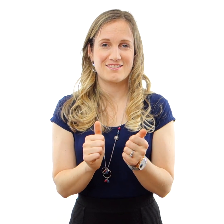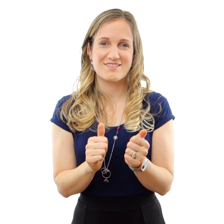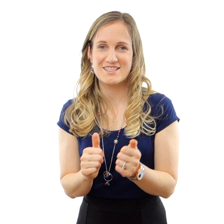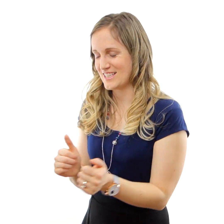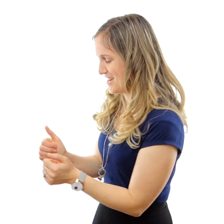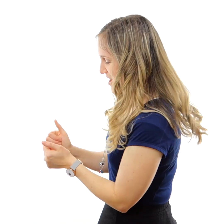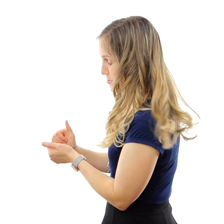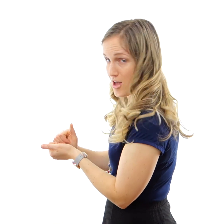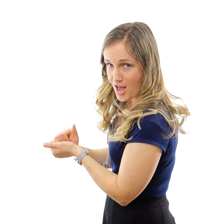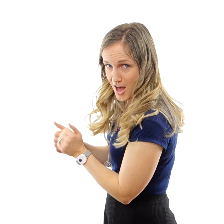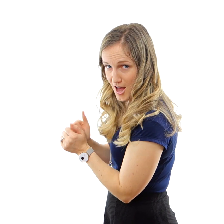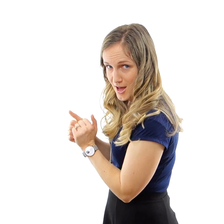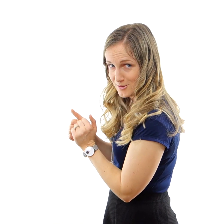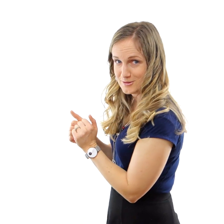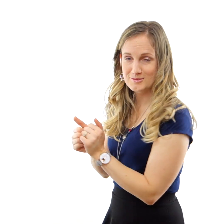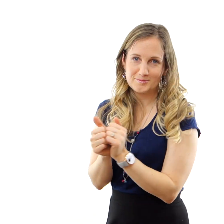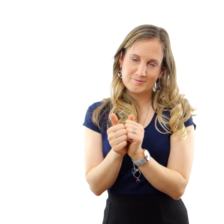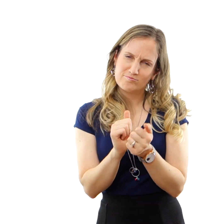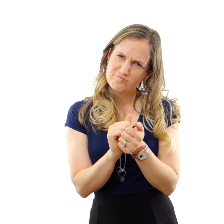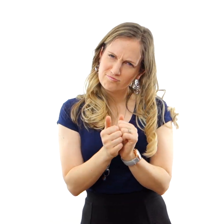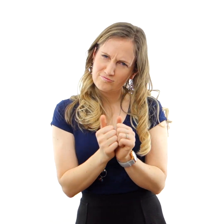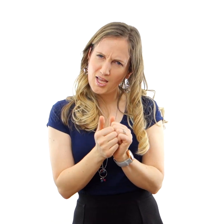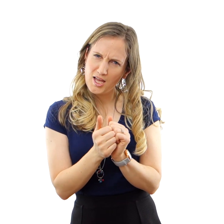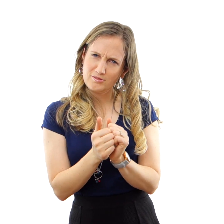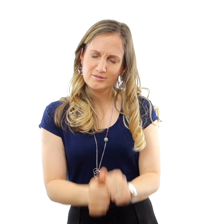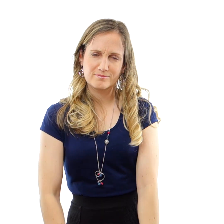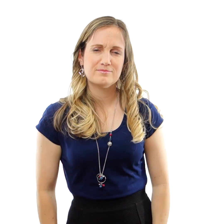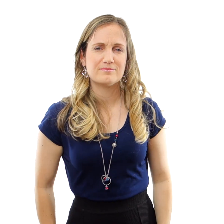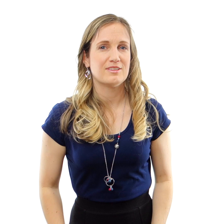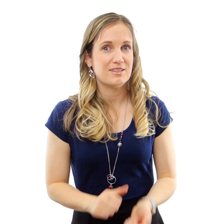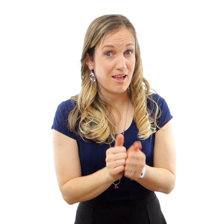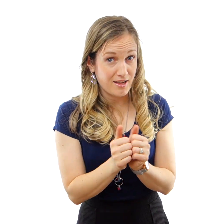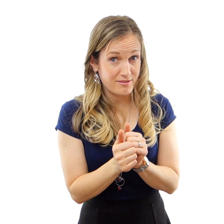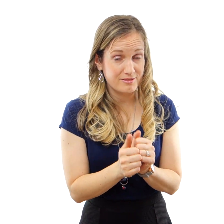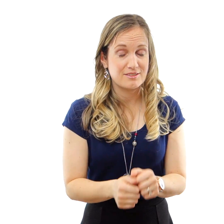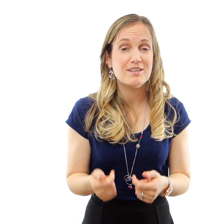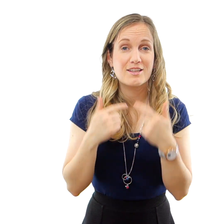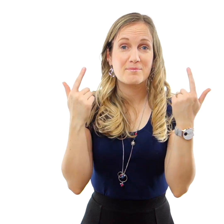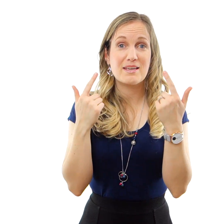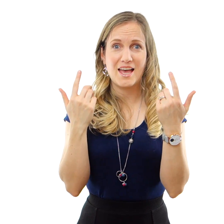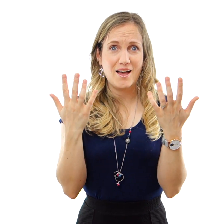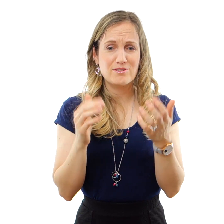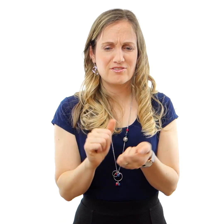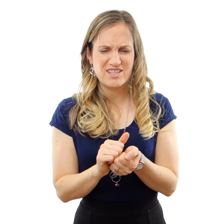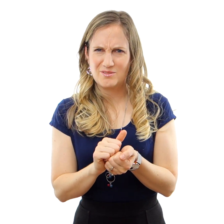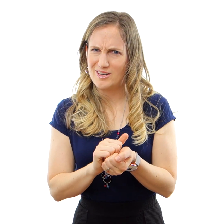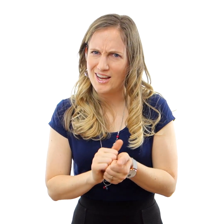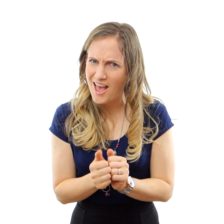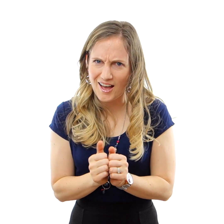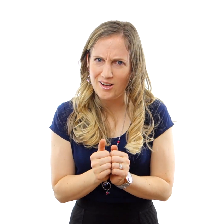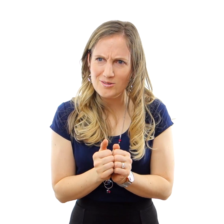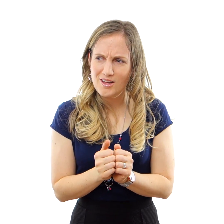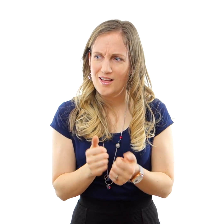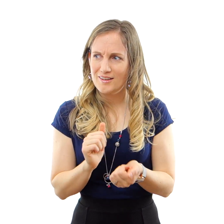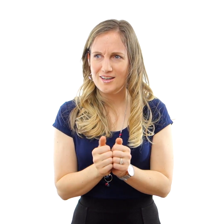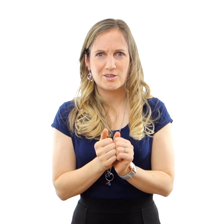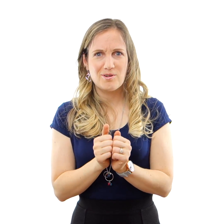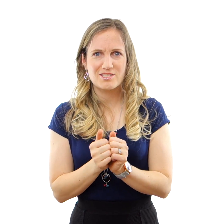the sign how. How? How? How? Make a how in your face going like, how? Kind of questioning